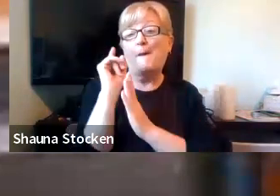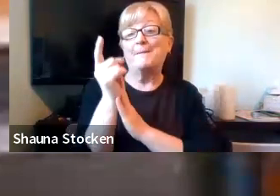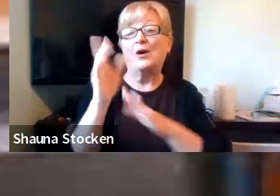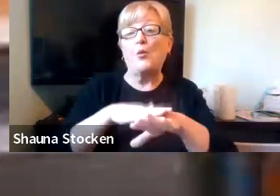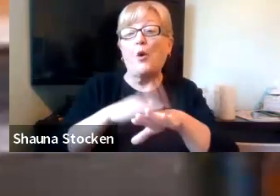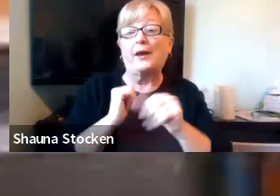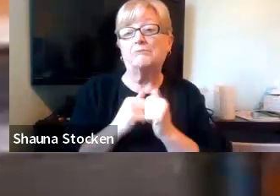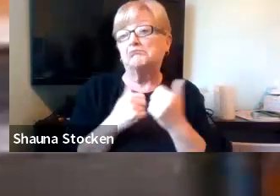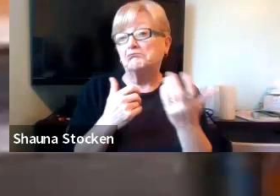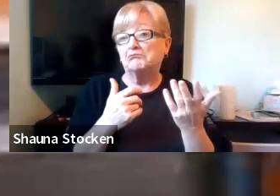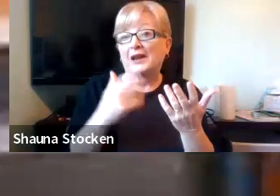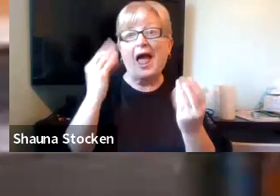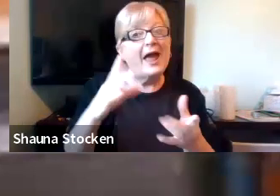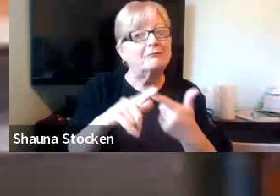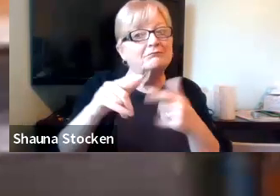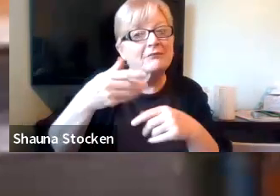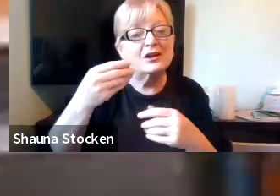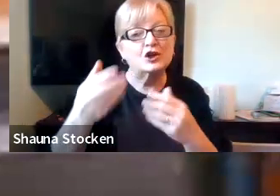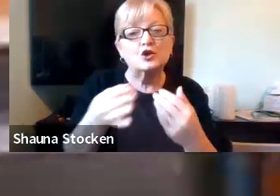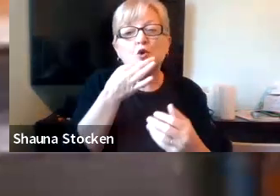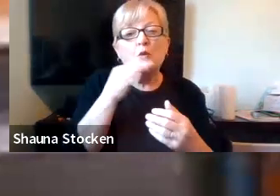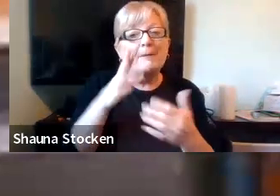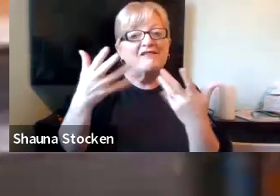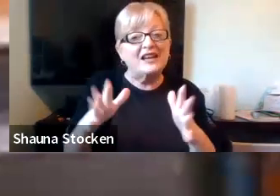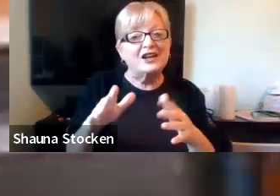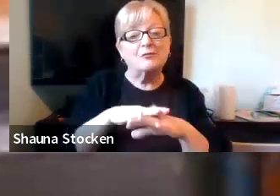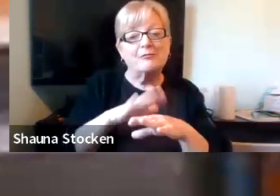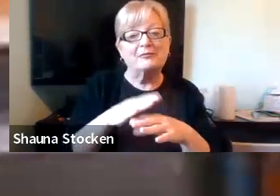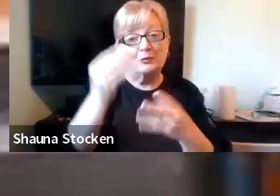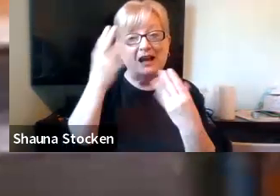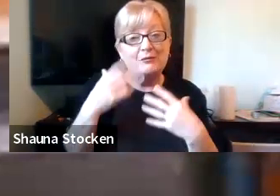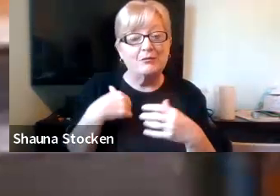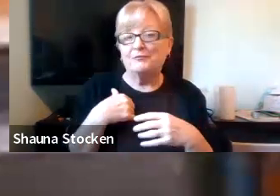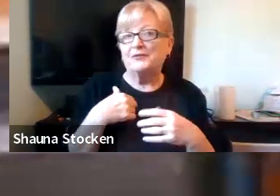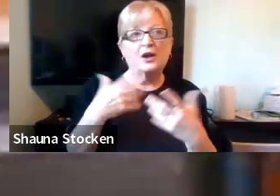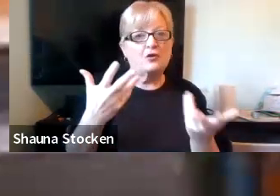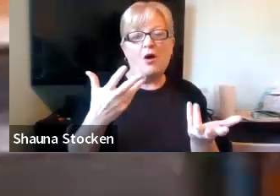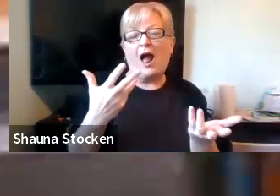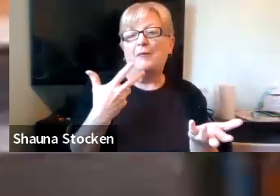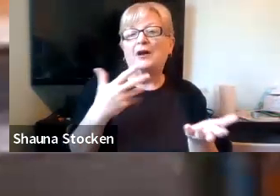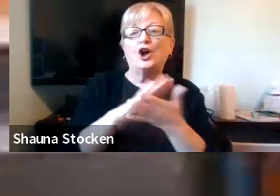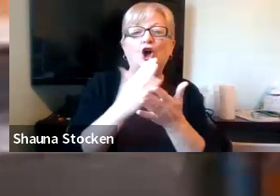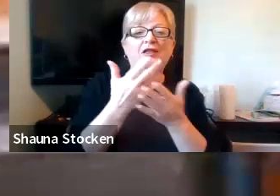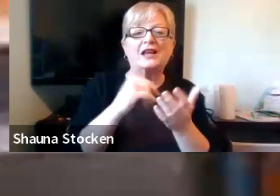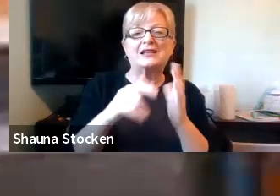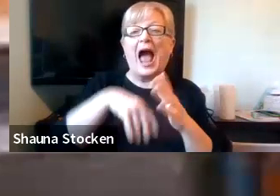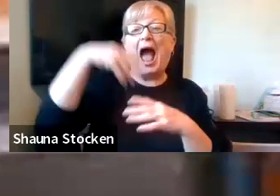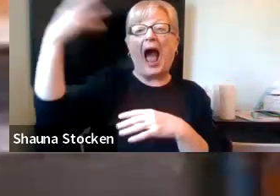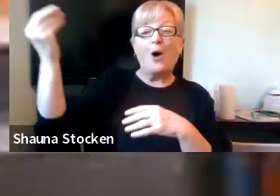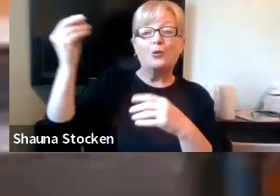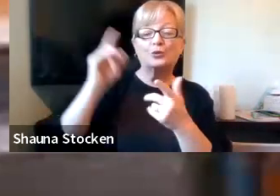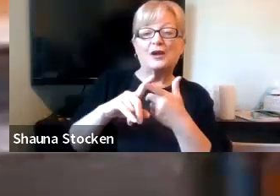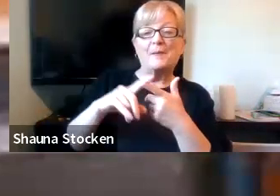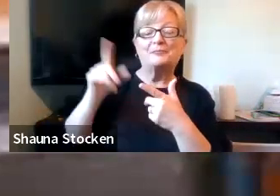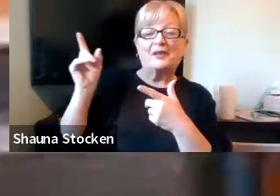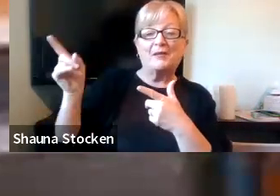say something is about to be done, and you can switch it to a warming function. So I've cooked things while I'm out walking my dog, but I've monitored them through